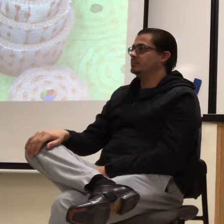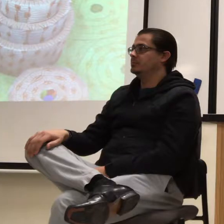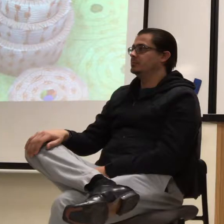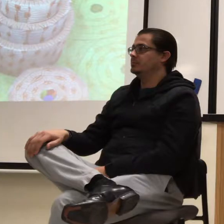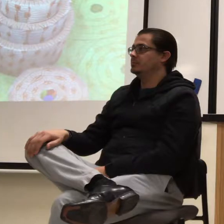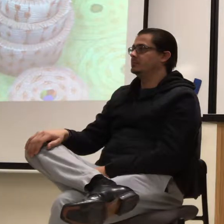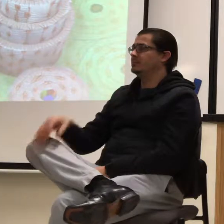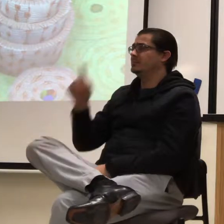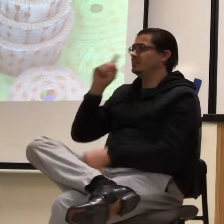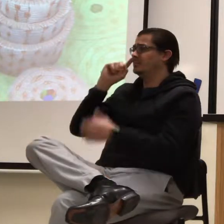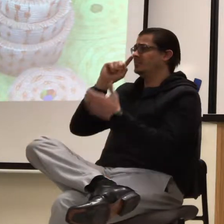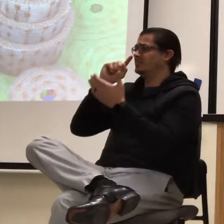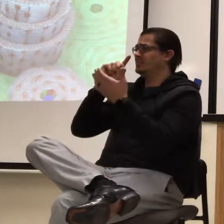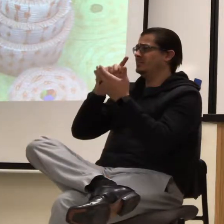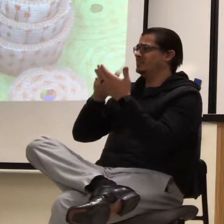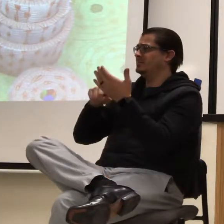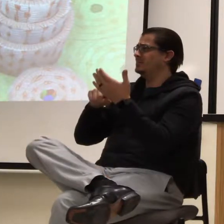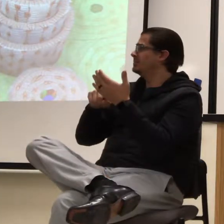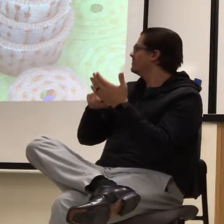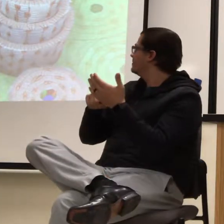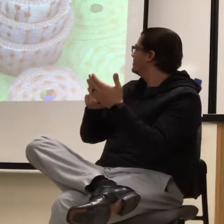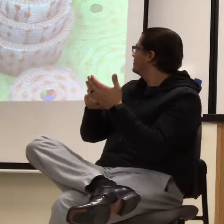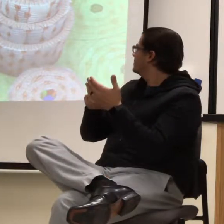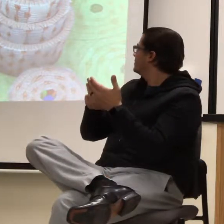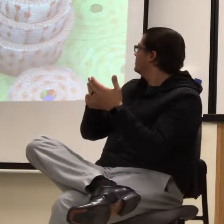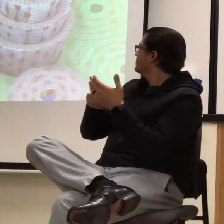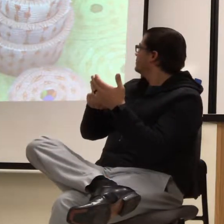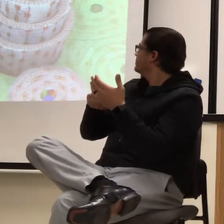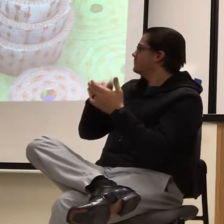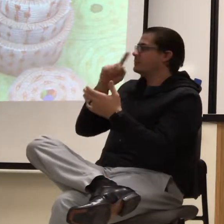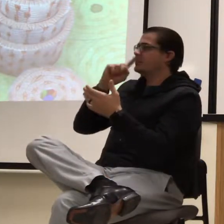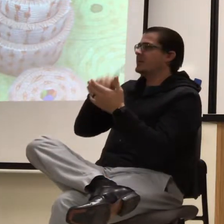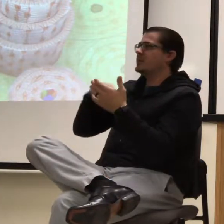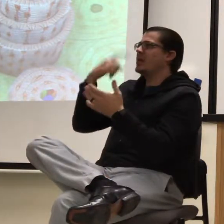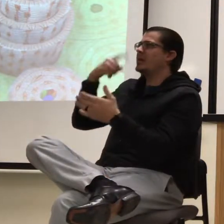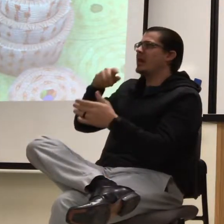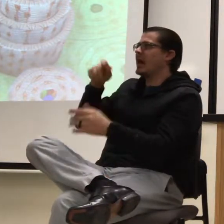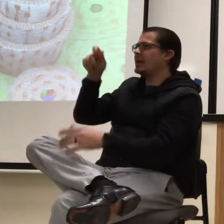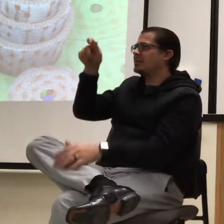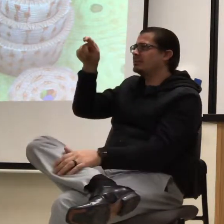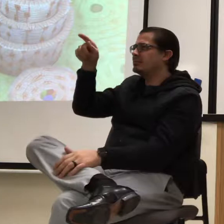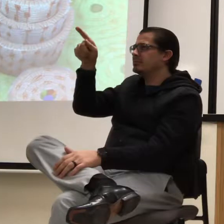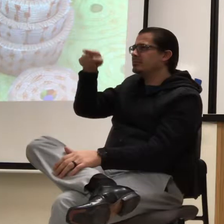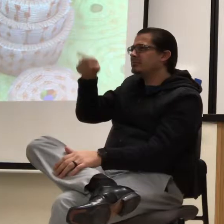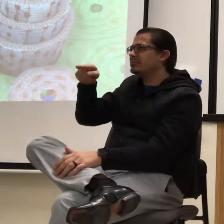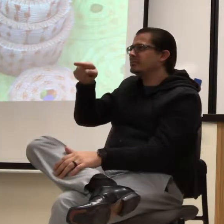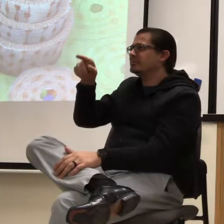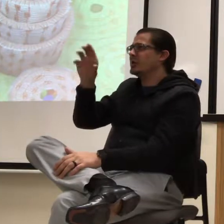Now, do you see how there's like those like little cracks? They look like cracks to me.